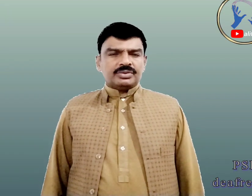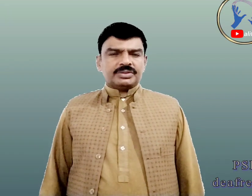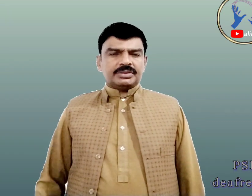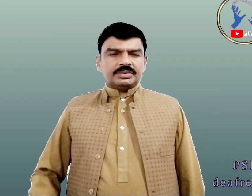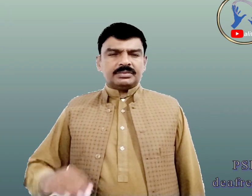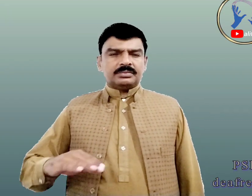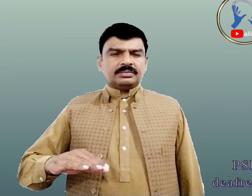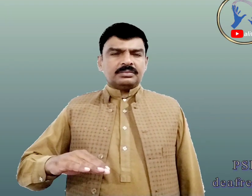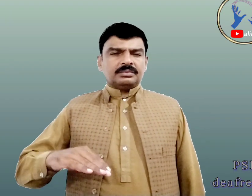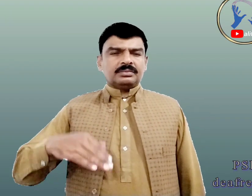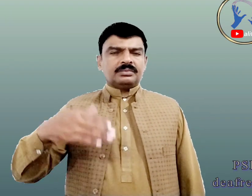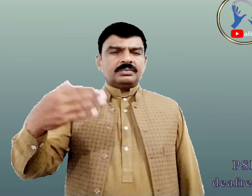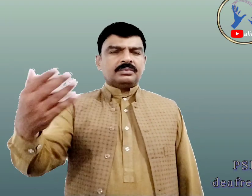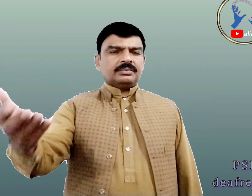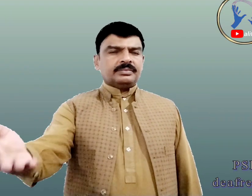out,